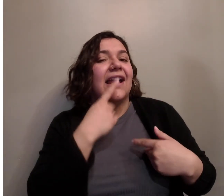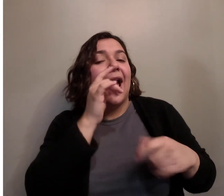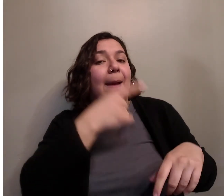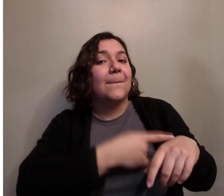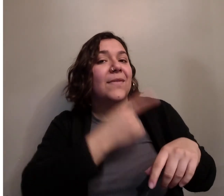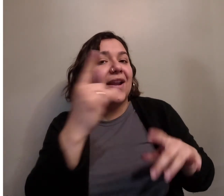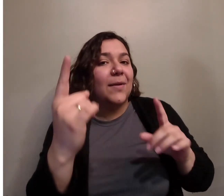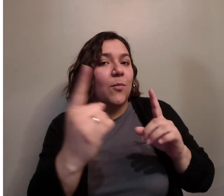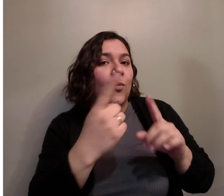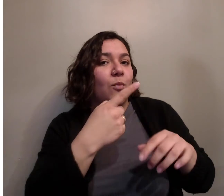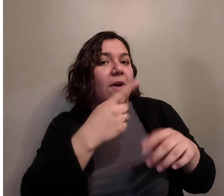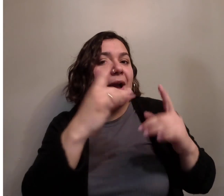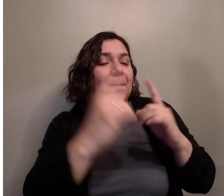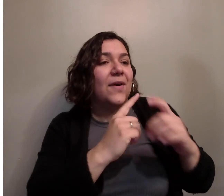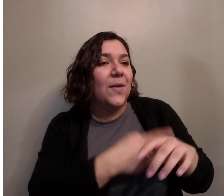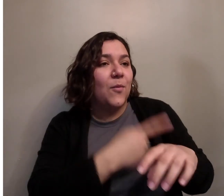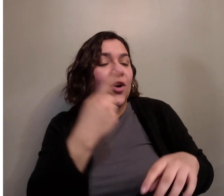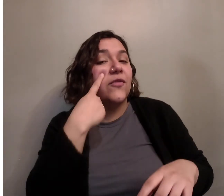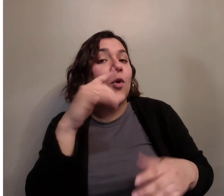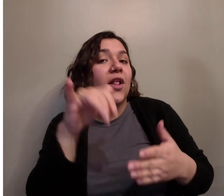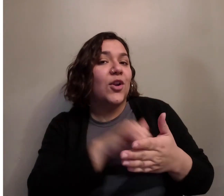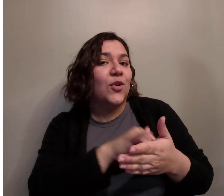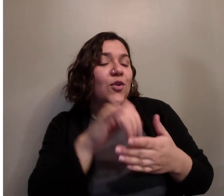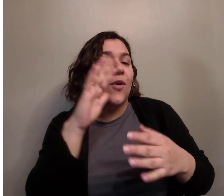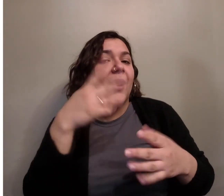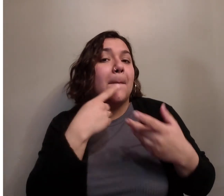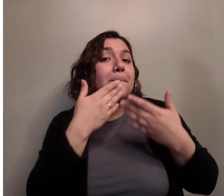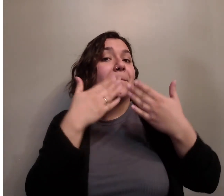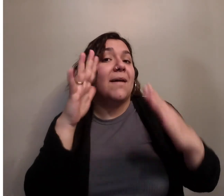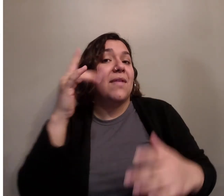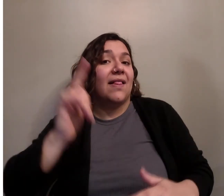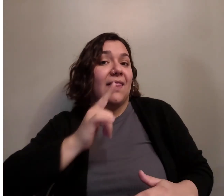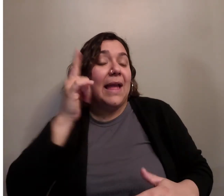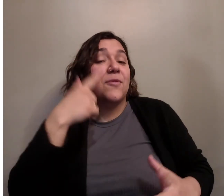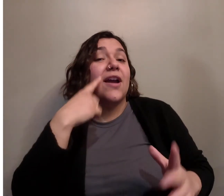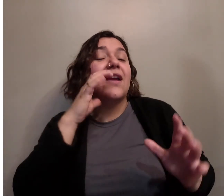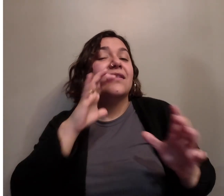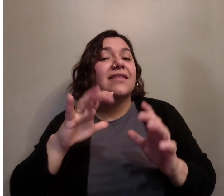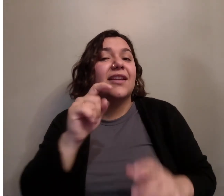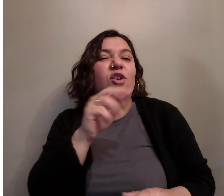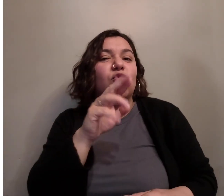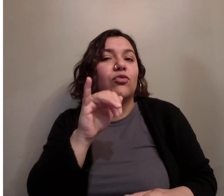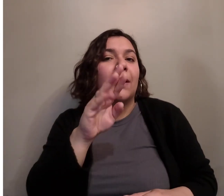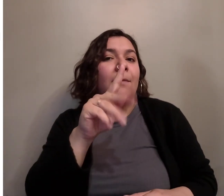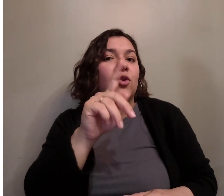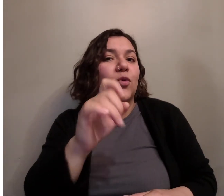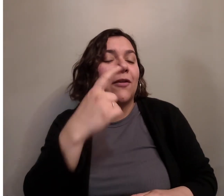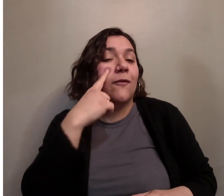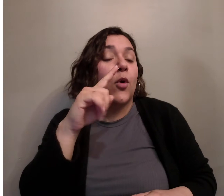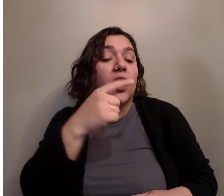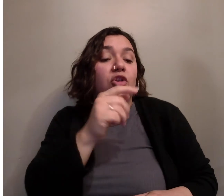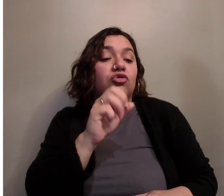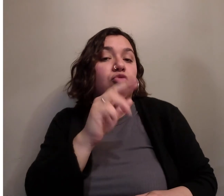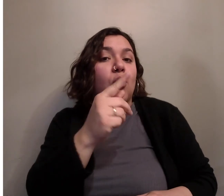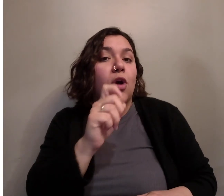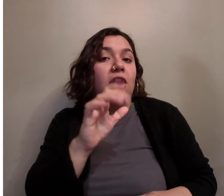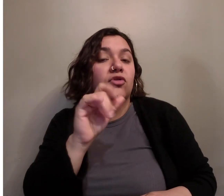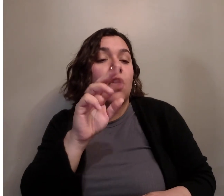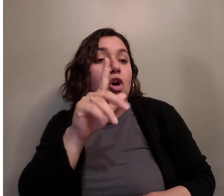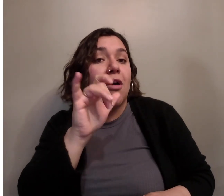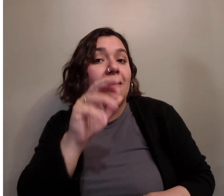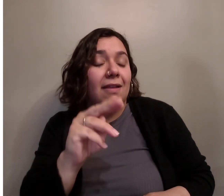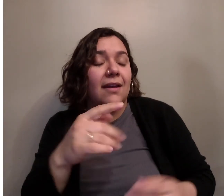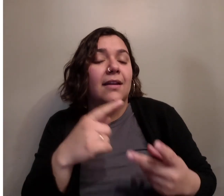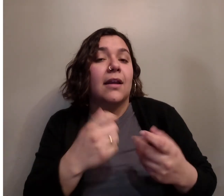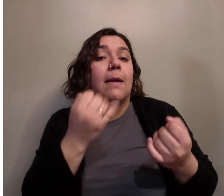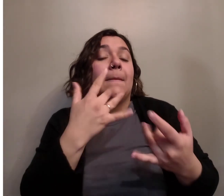mean, I had occasion to meet him once at the New York Public Library. I did a tribute to George Carlin, where